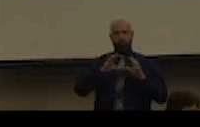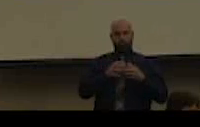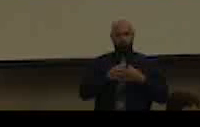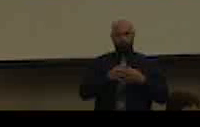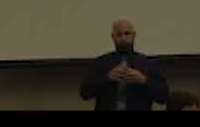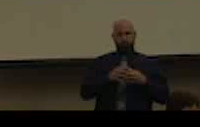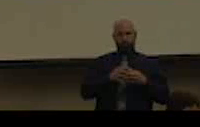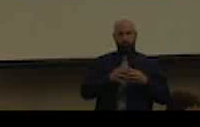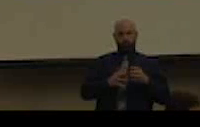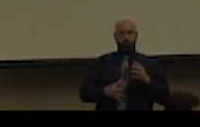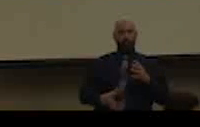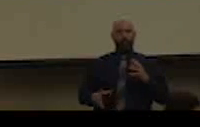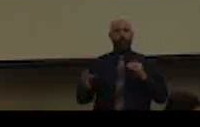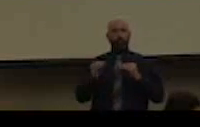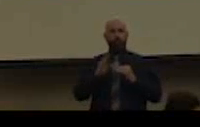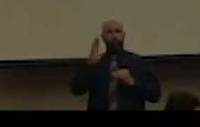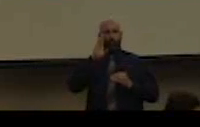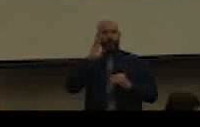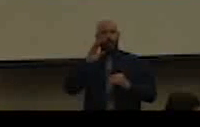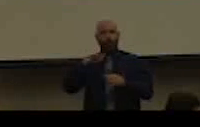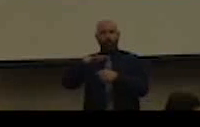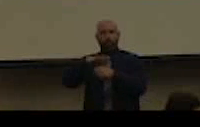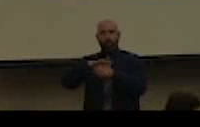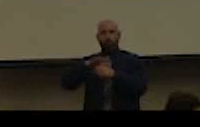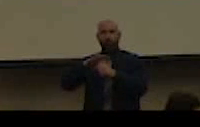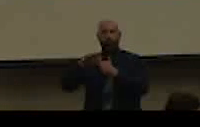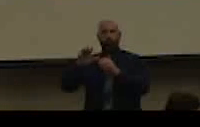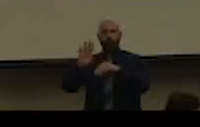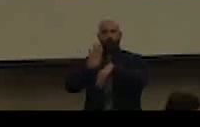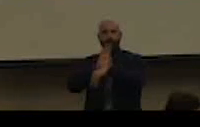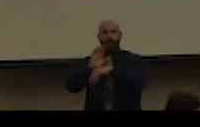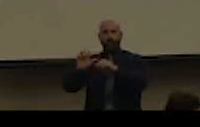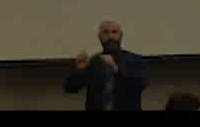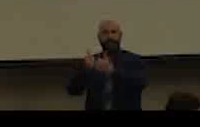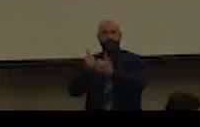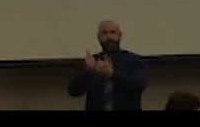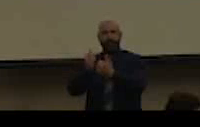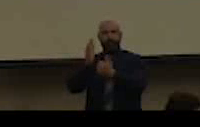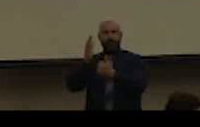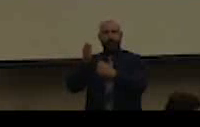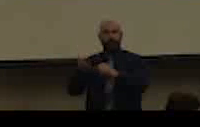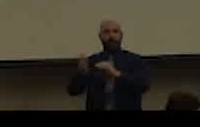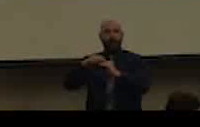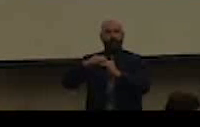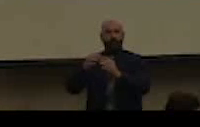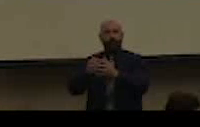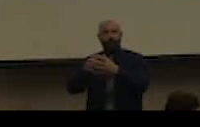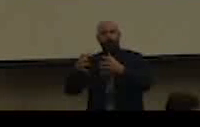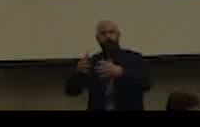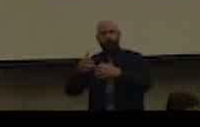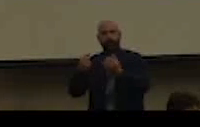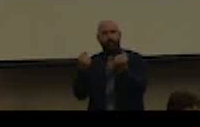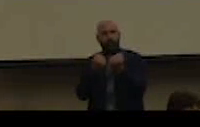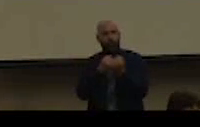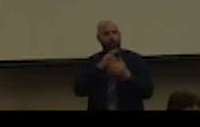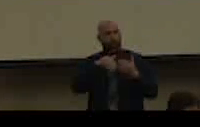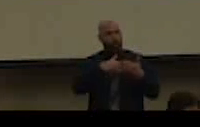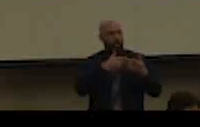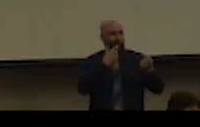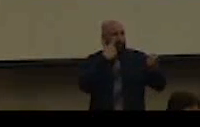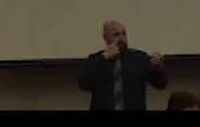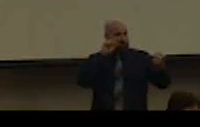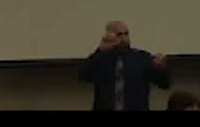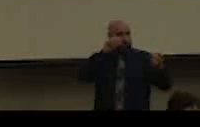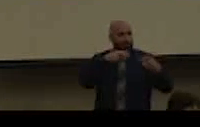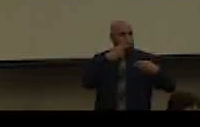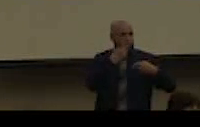obvious local entities through which to elevate, expand, support all of the types of services you just named, so that